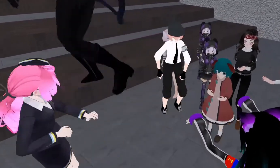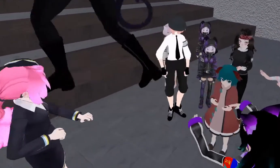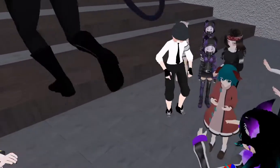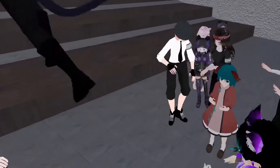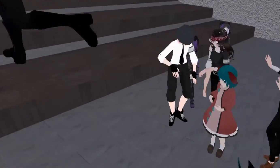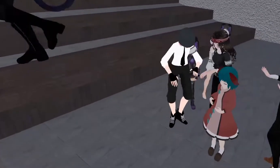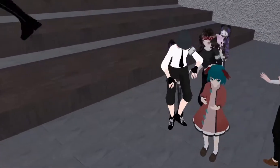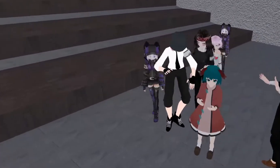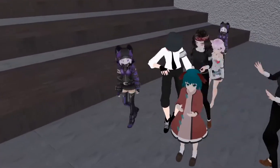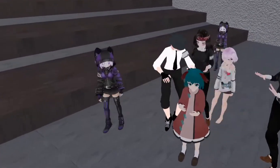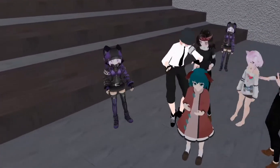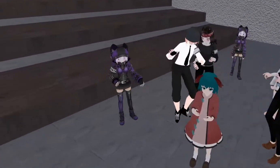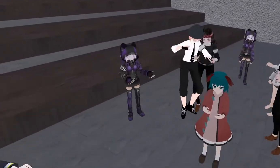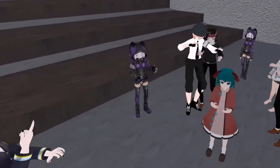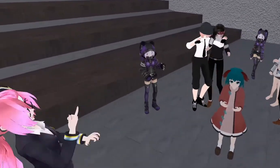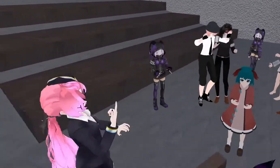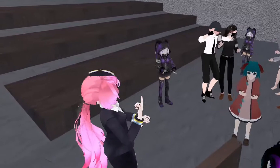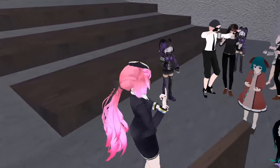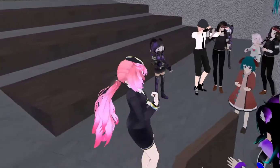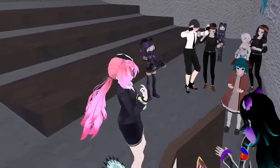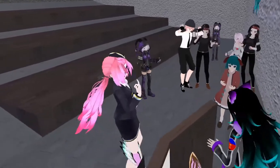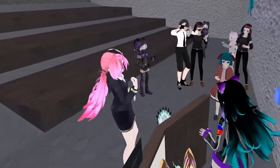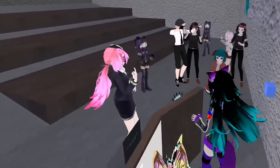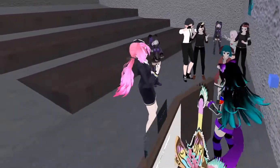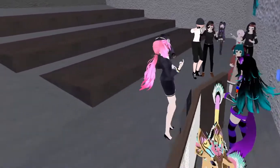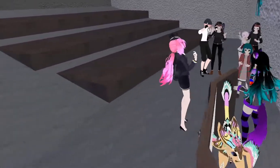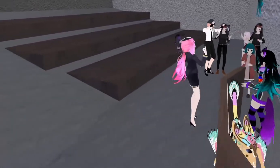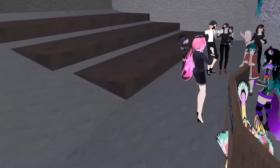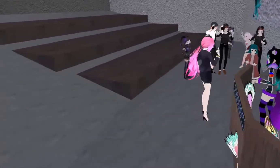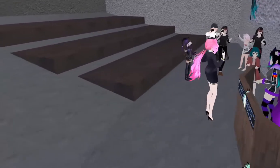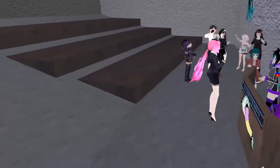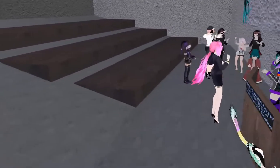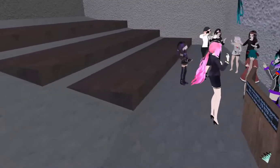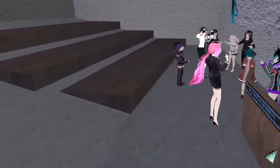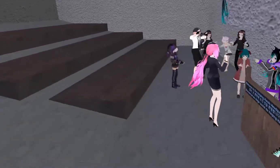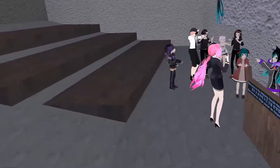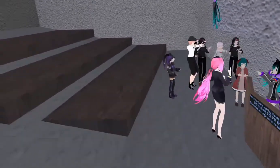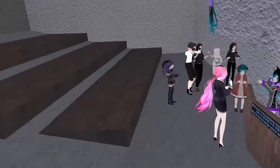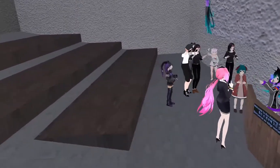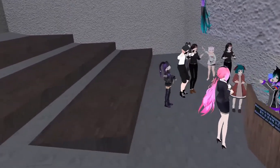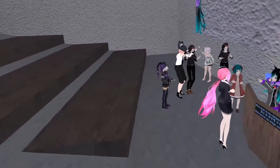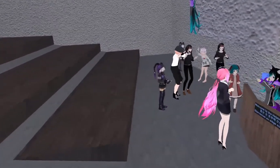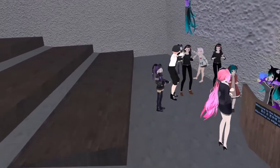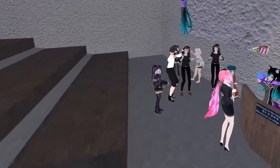here dancing around. Okay. maybe I have a We're doing this thing, Okay. the official thing, and then we see over